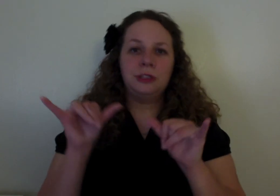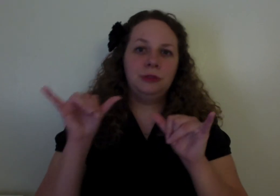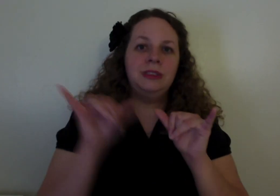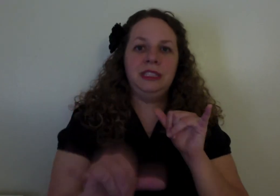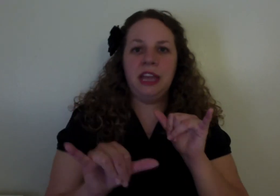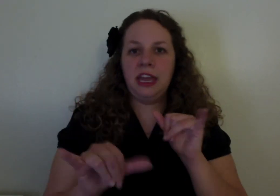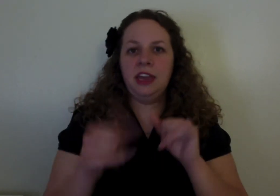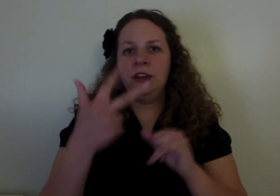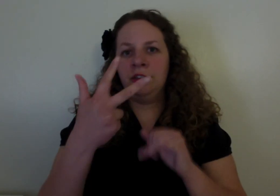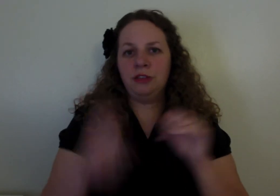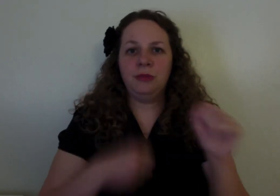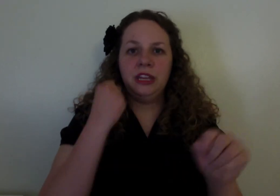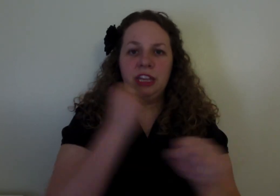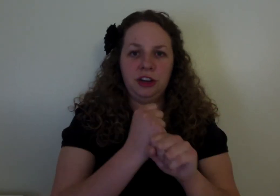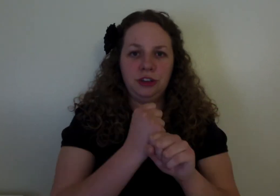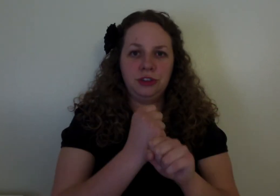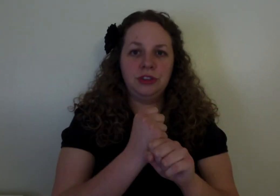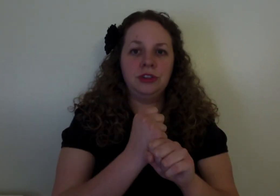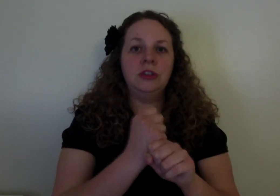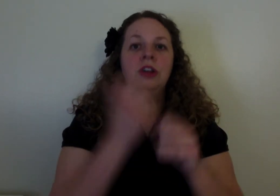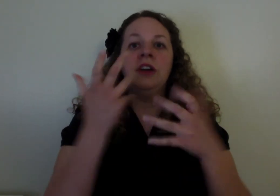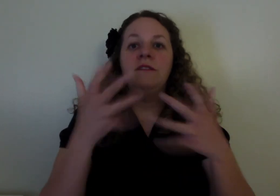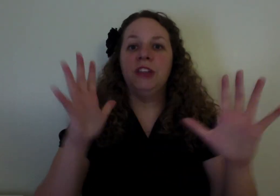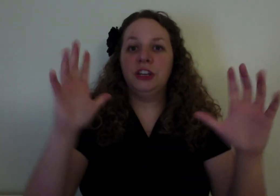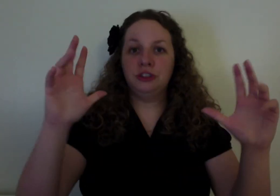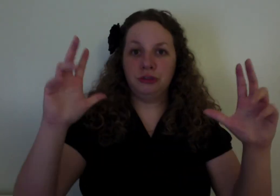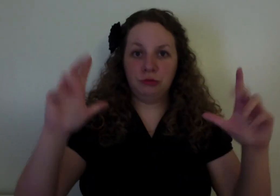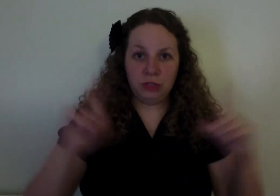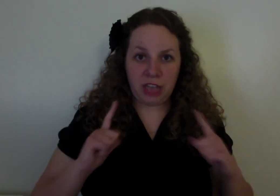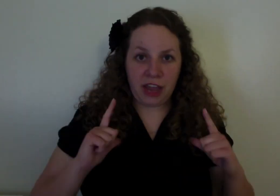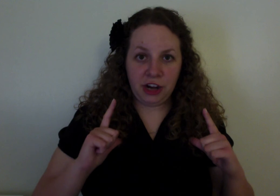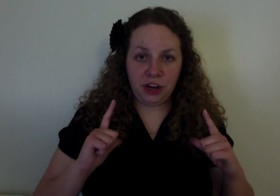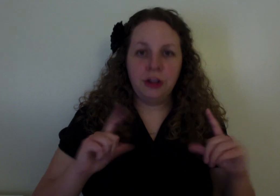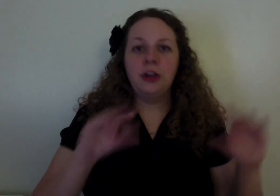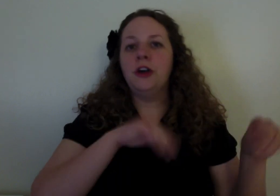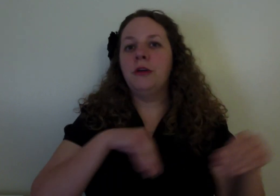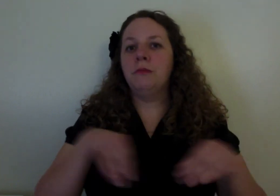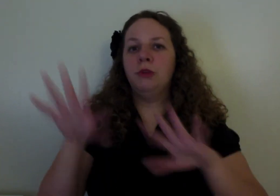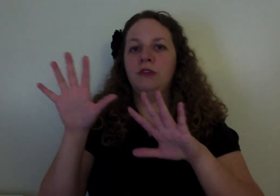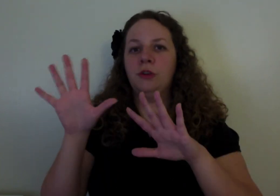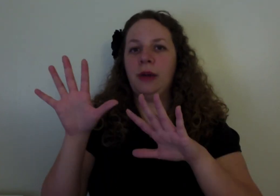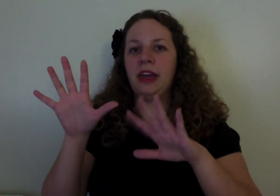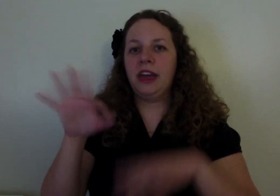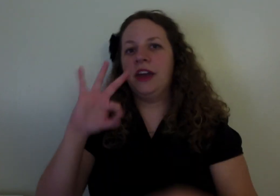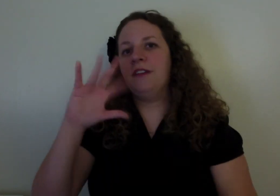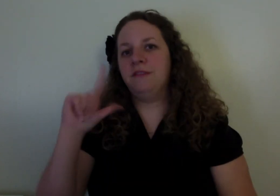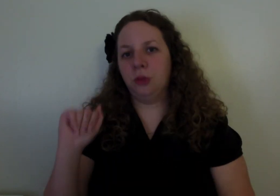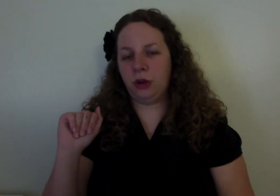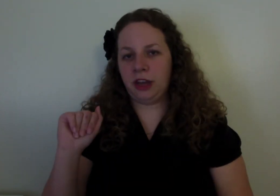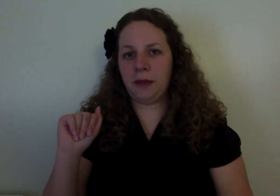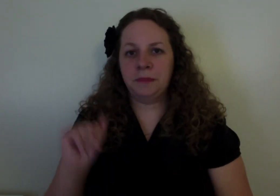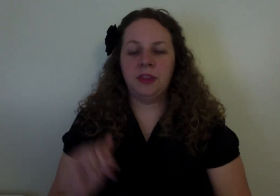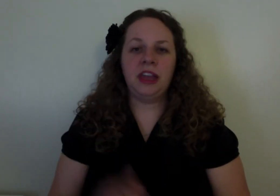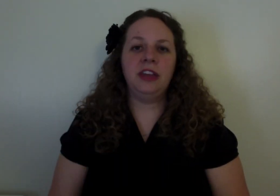to stay 3 years, finish, retire, move away, Florida. Okay, you